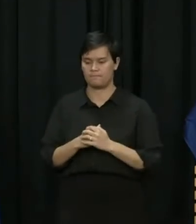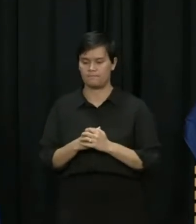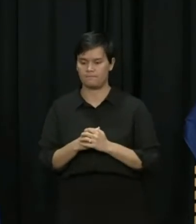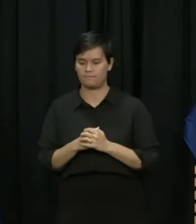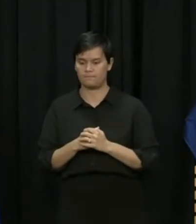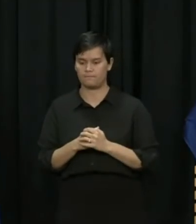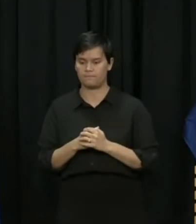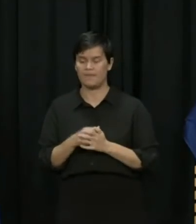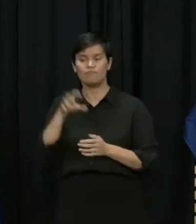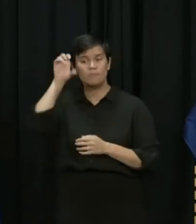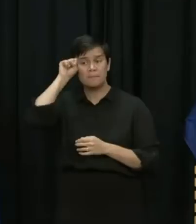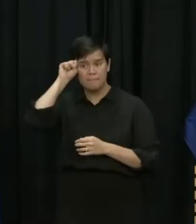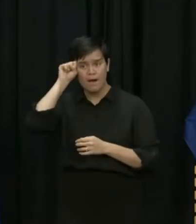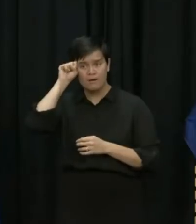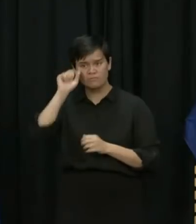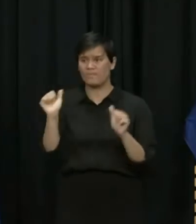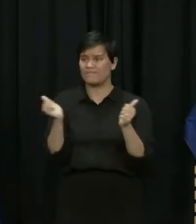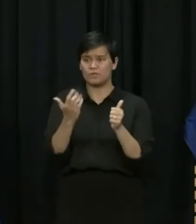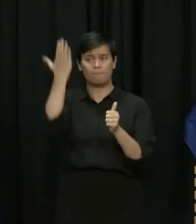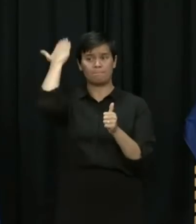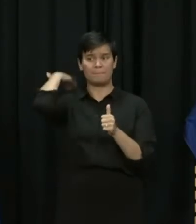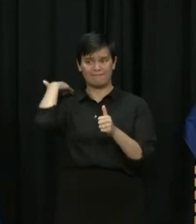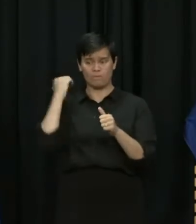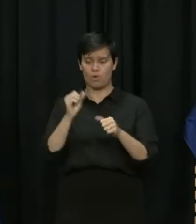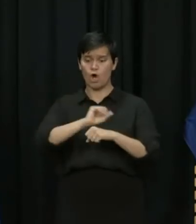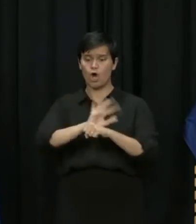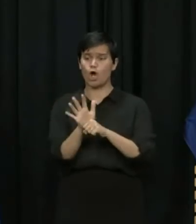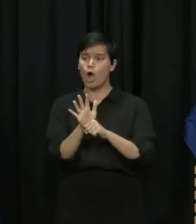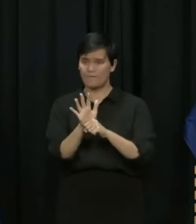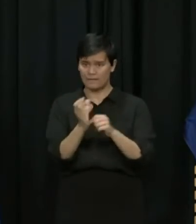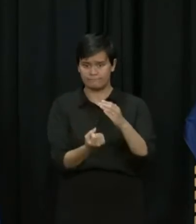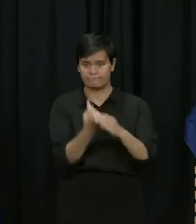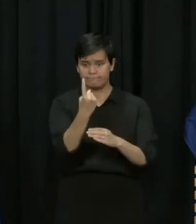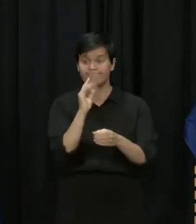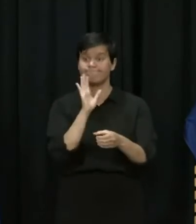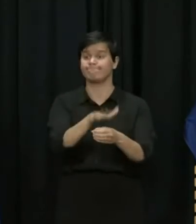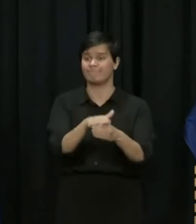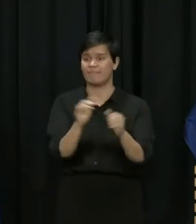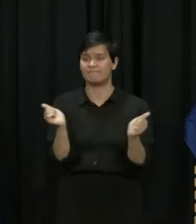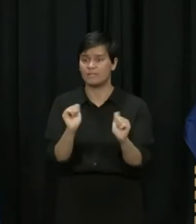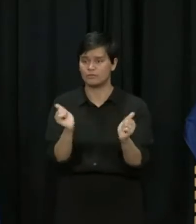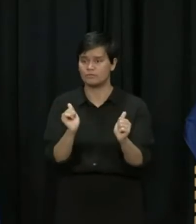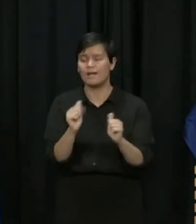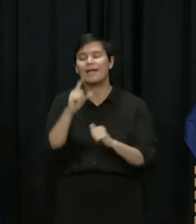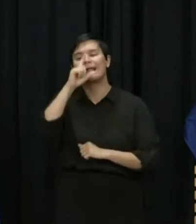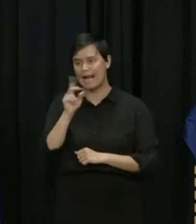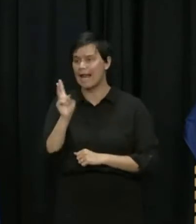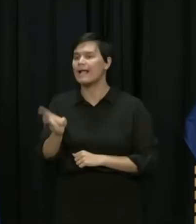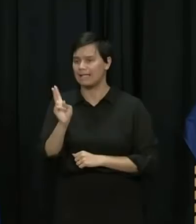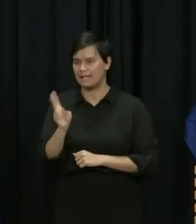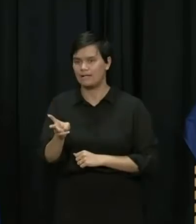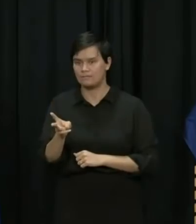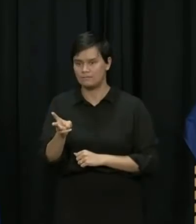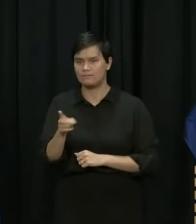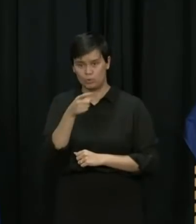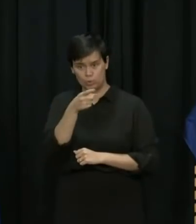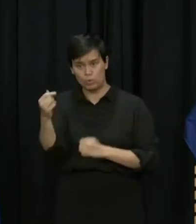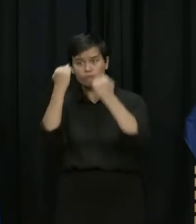again. We have a plan that works for our team of 5 million and you have shown that time and time again.